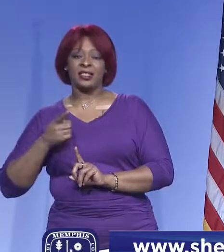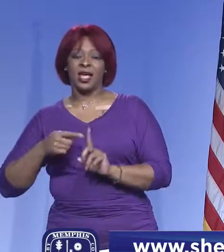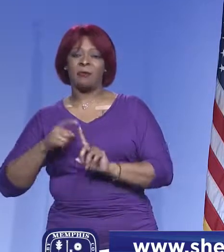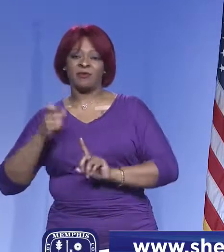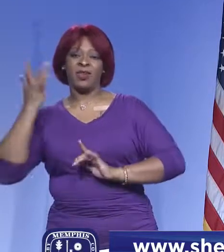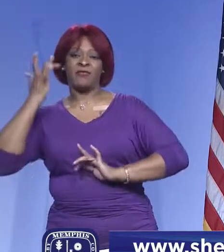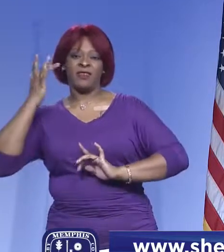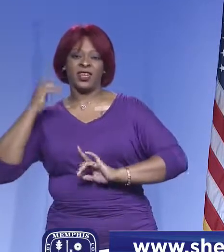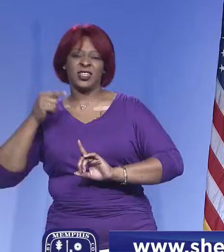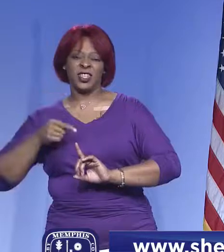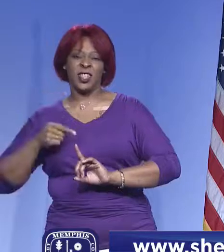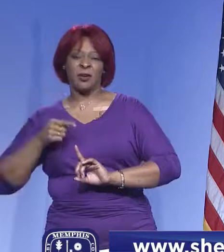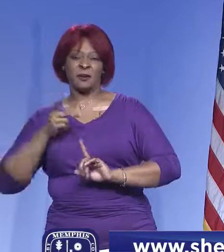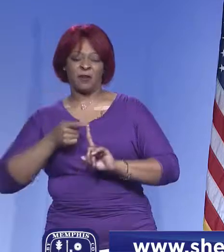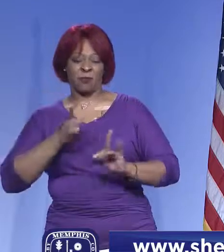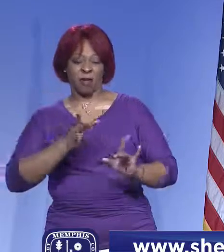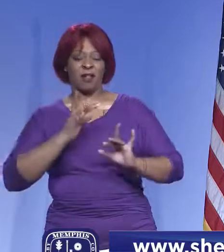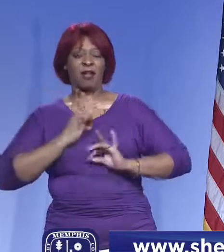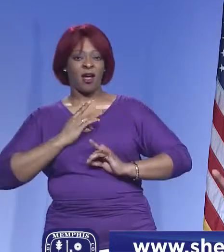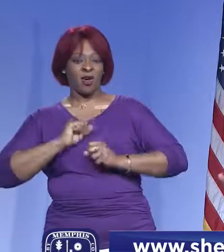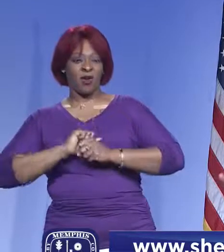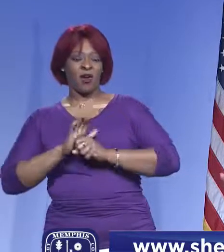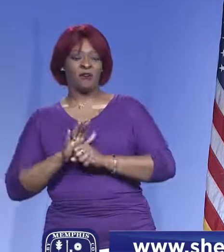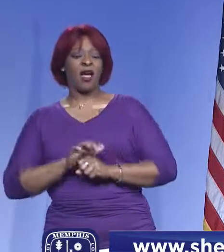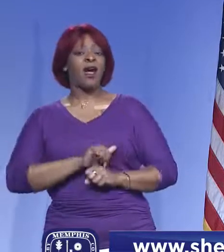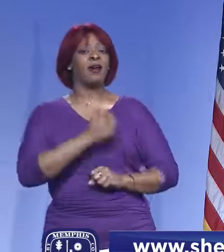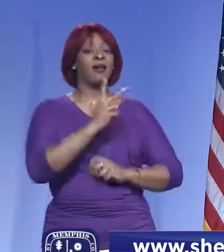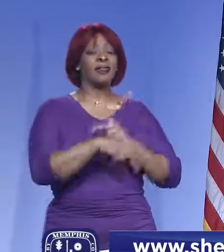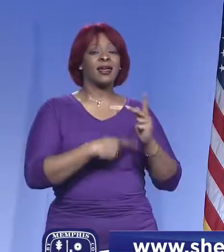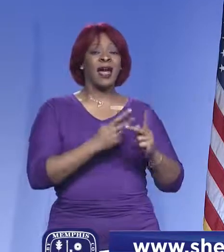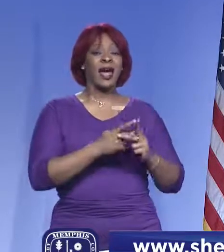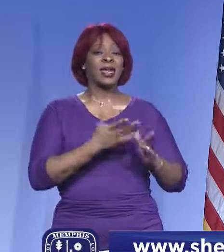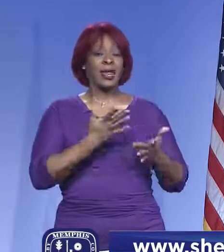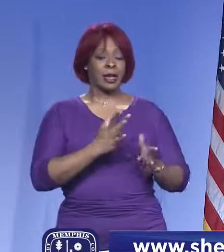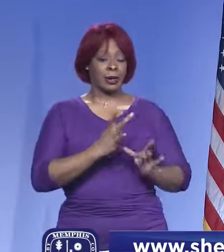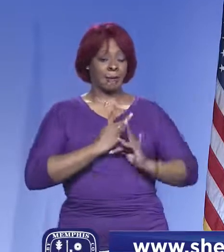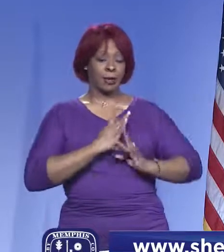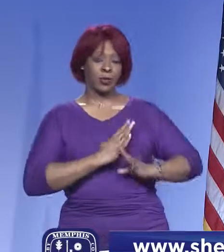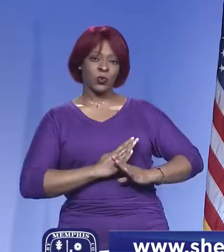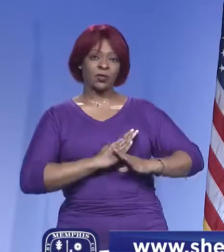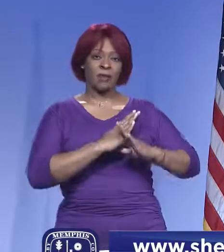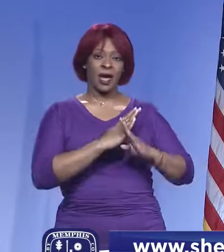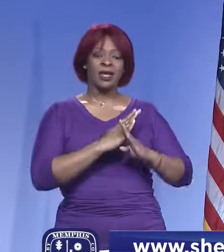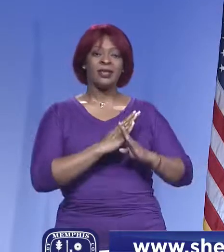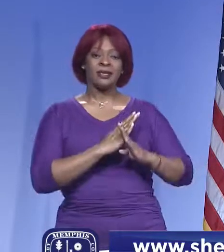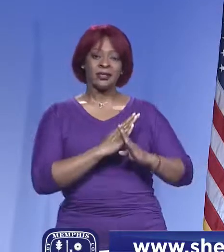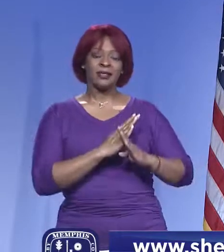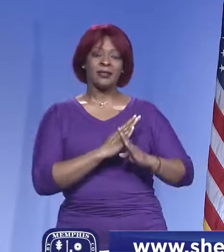an infection. And then there's another kind of immune response that's